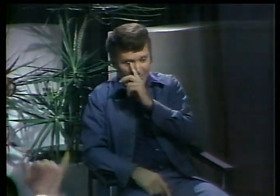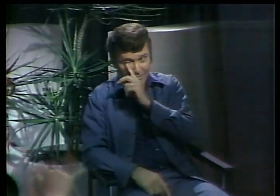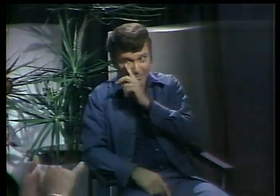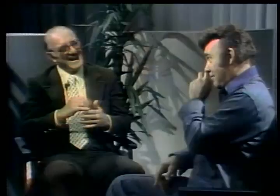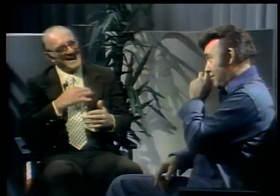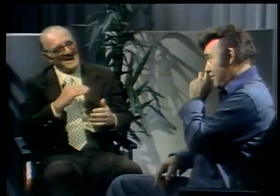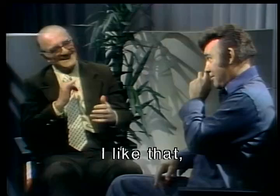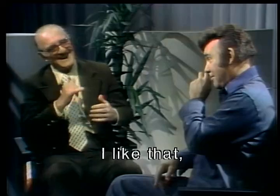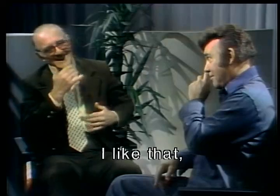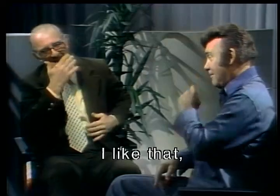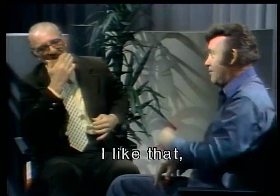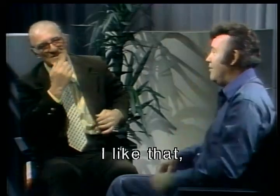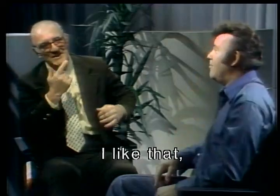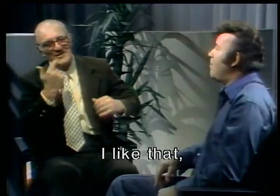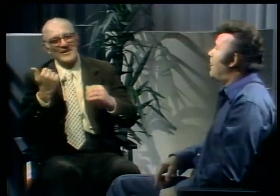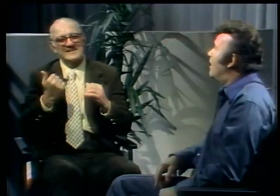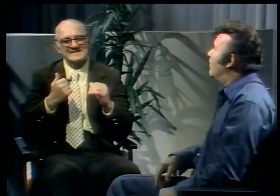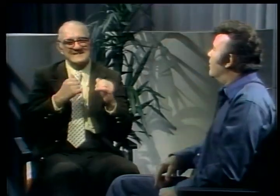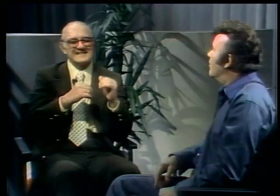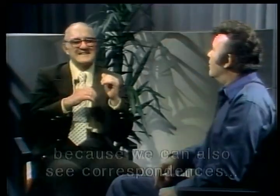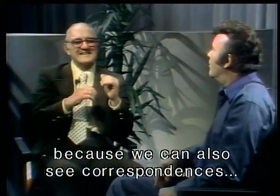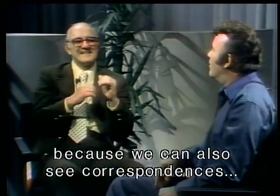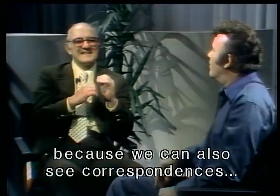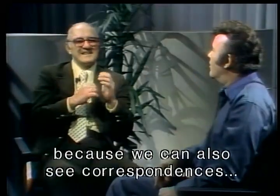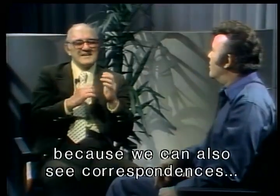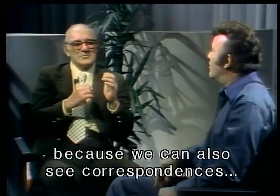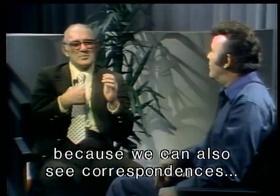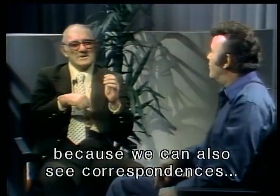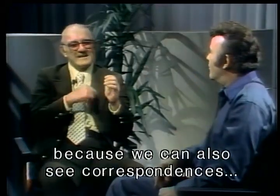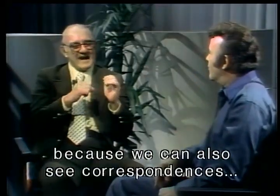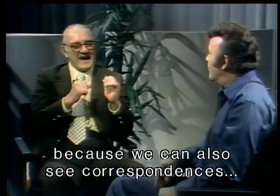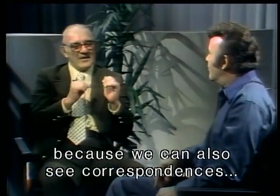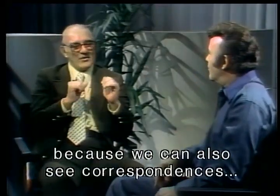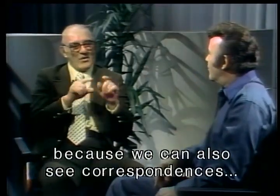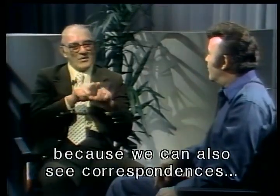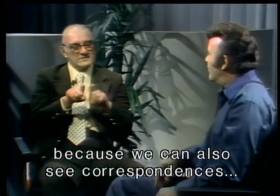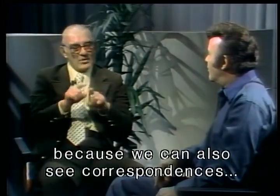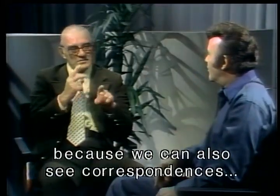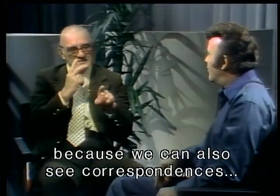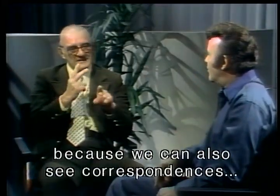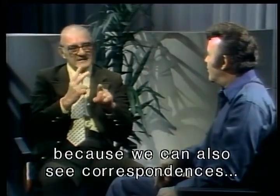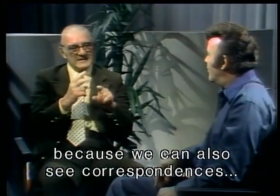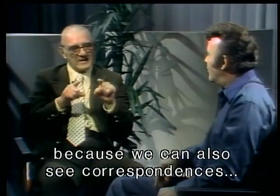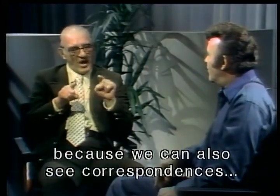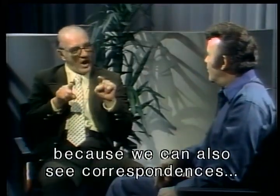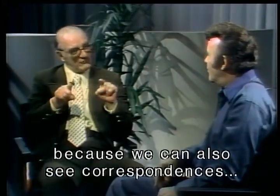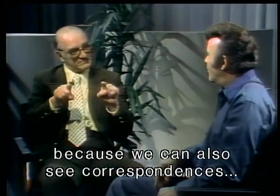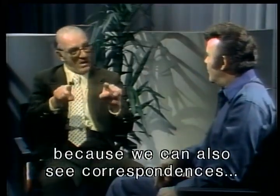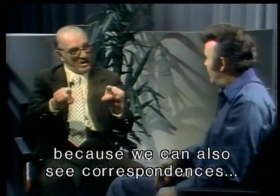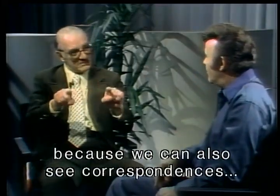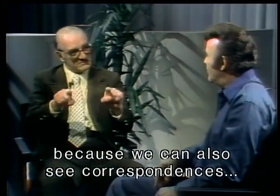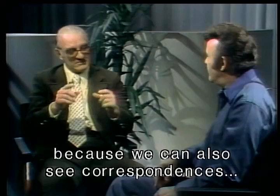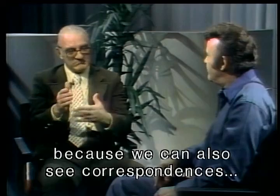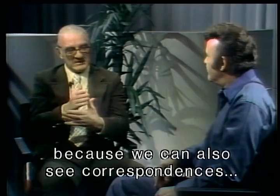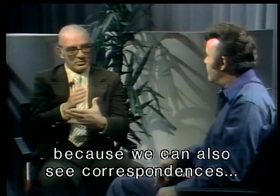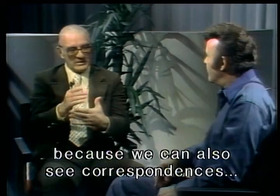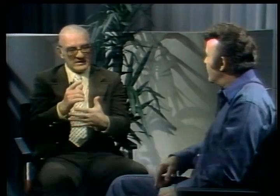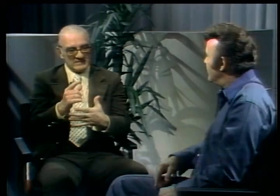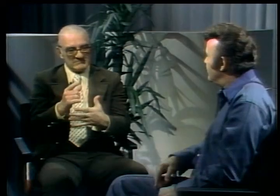that. I like that because we can also see correspondences between